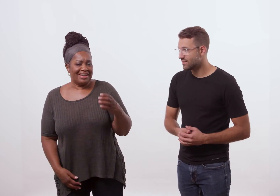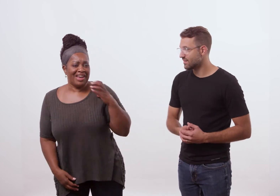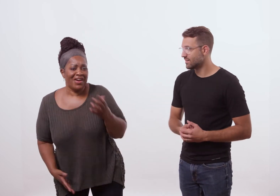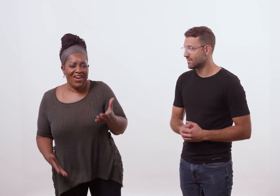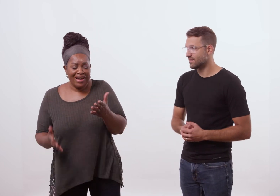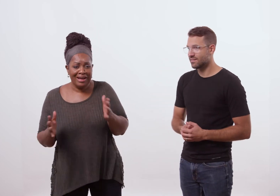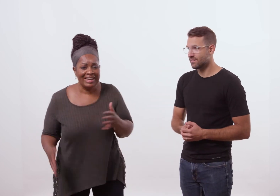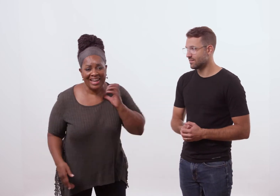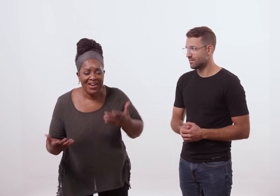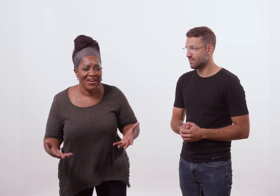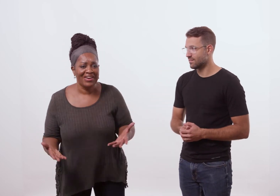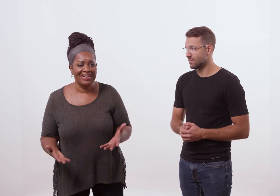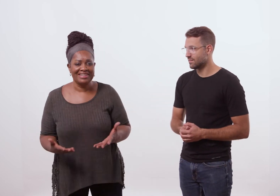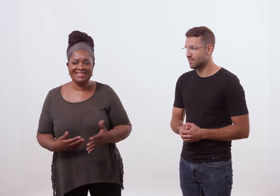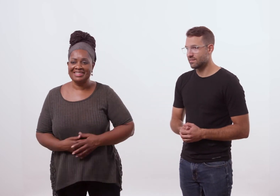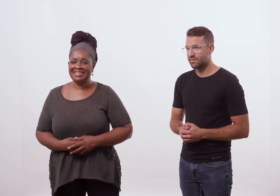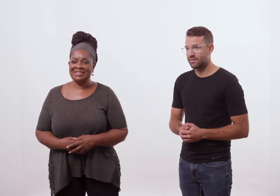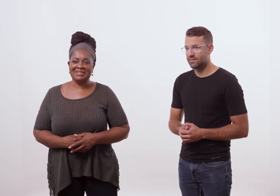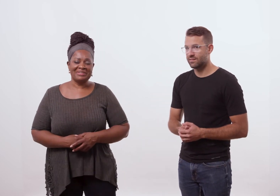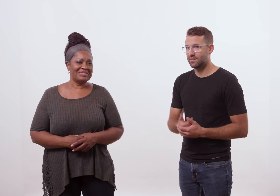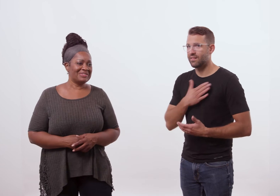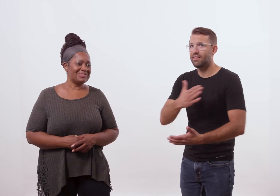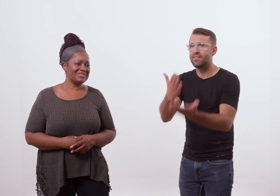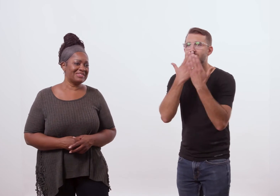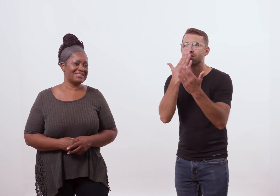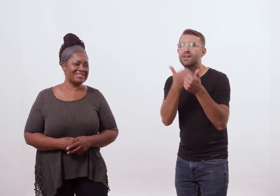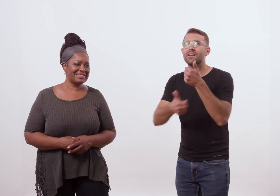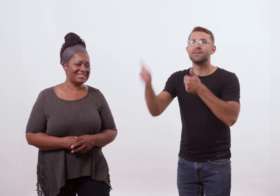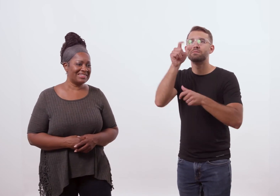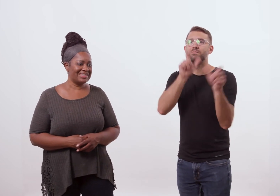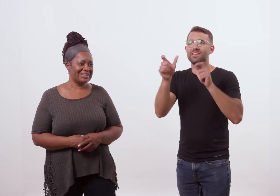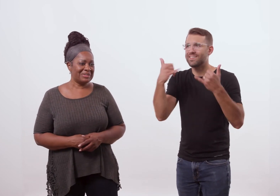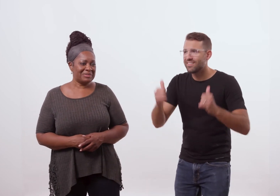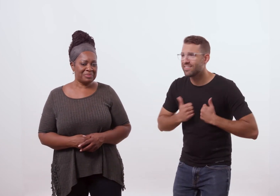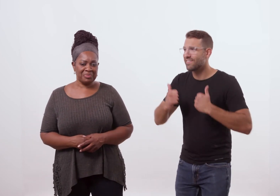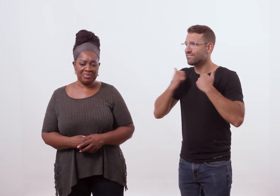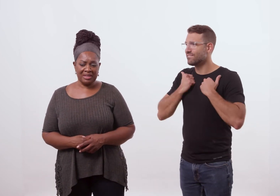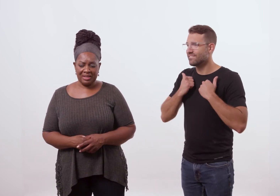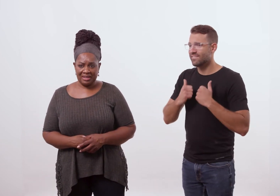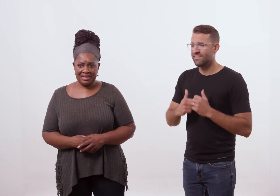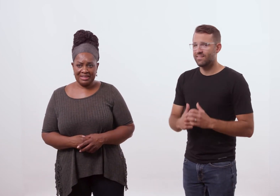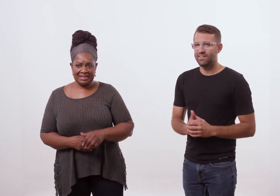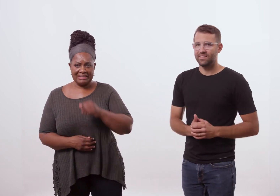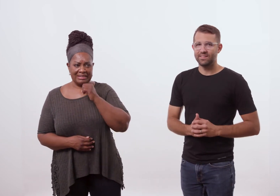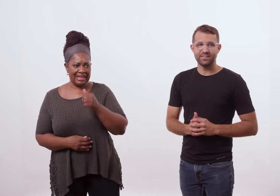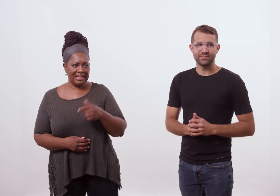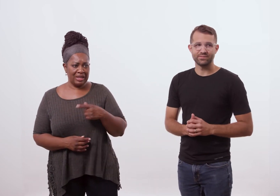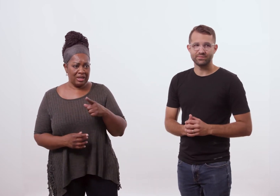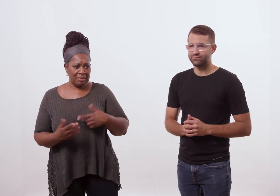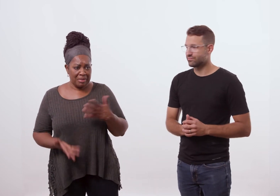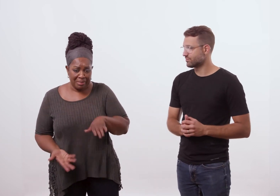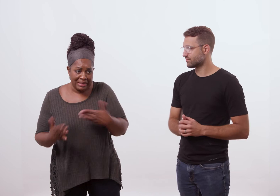Cutter! Thank the High Ones. You still live. But that one will not, unless...